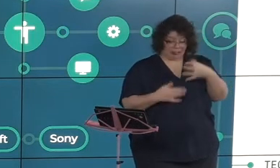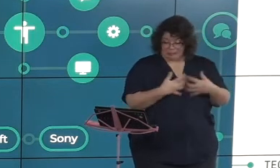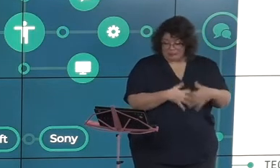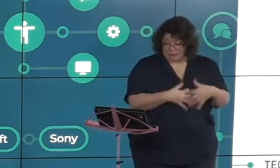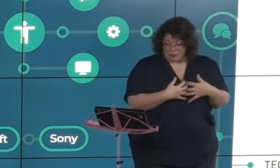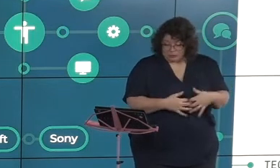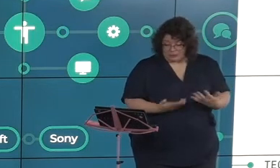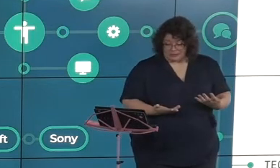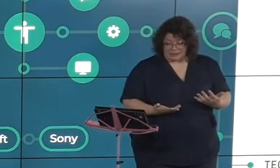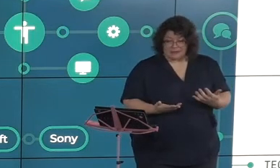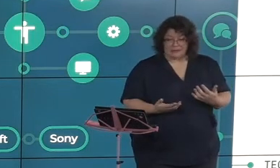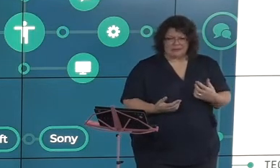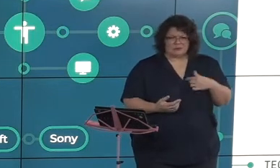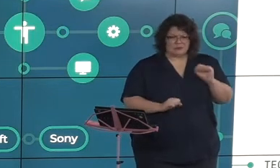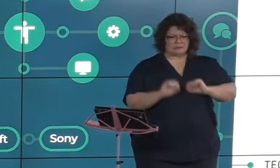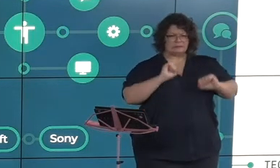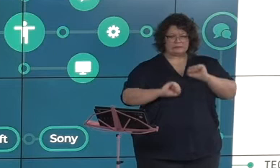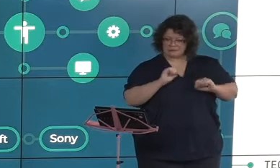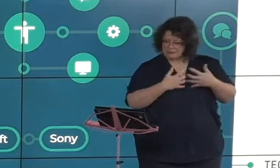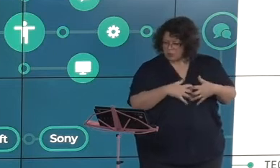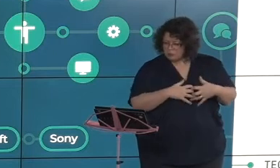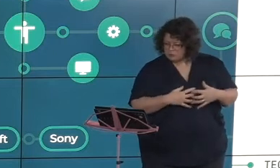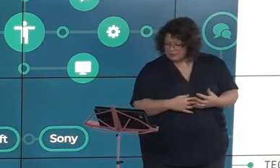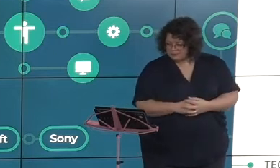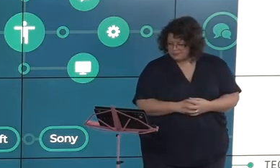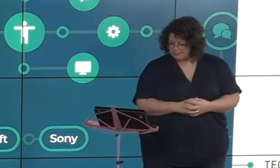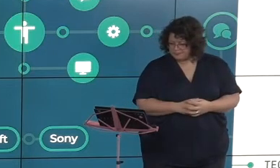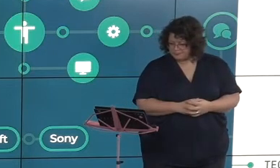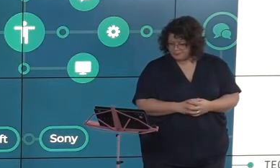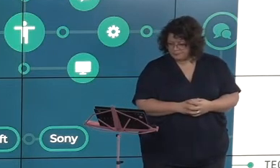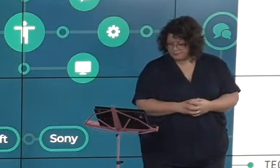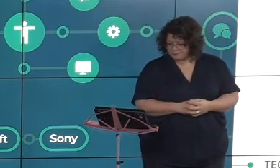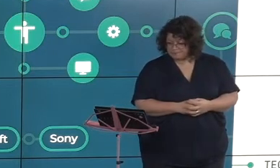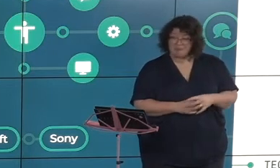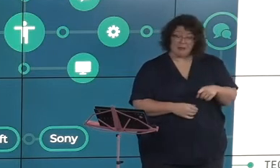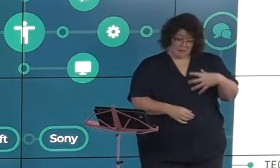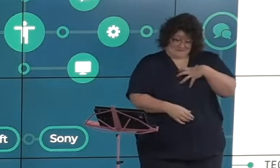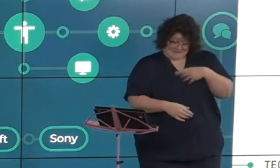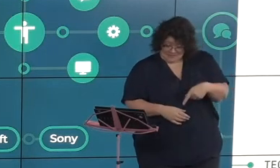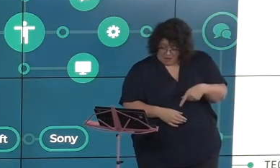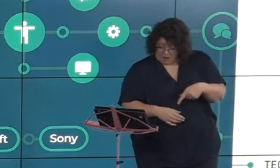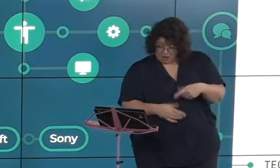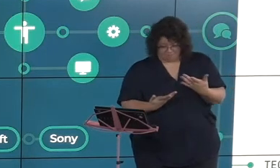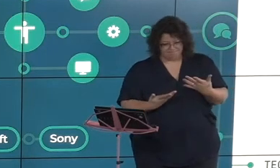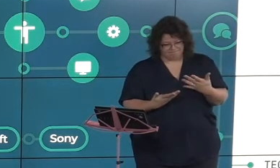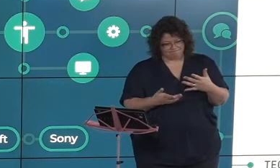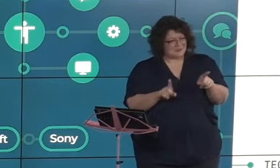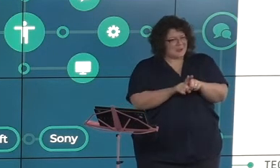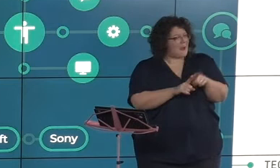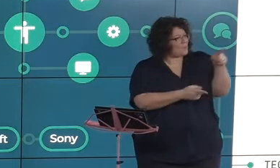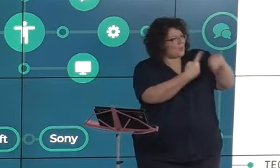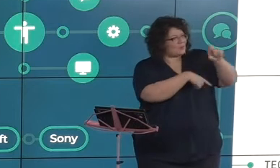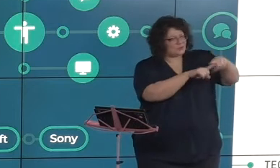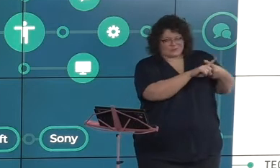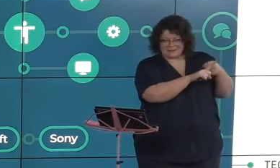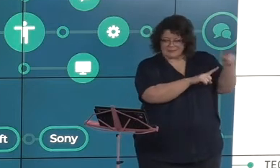is a lot of the fear that I know that exists with the CEOs. So let me tell you what the Valuable 500 is.